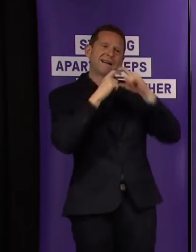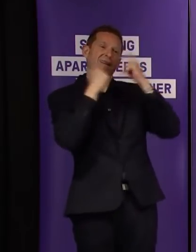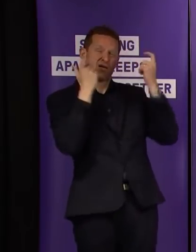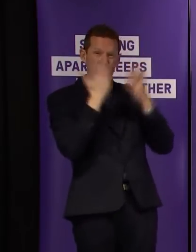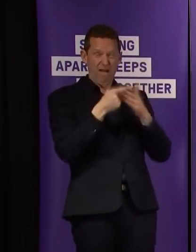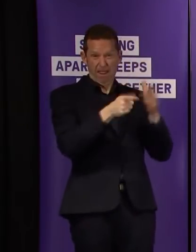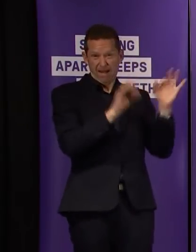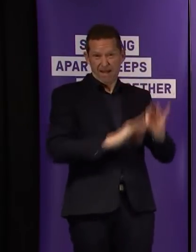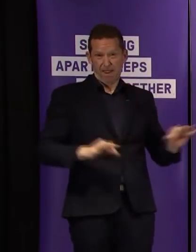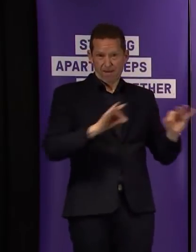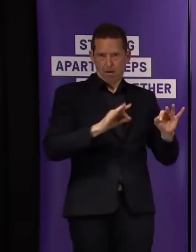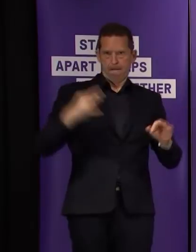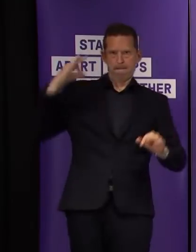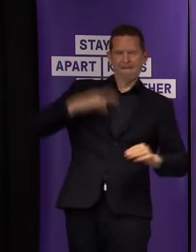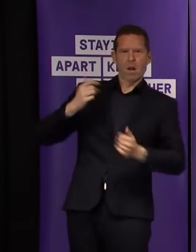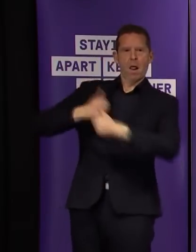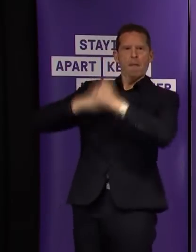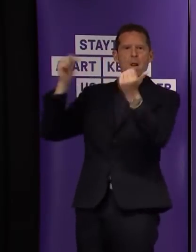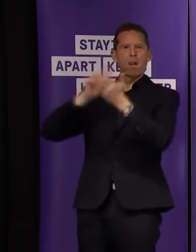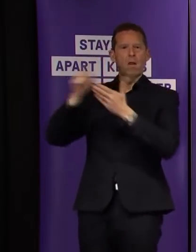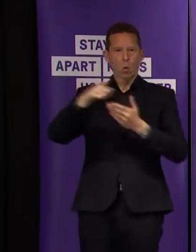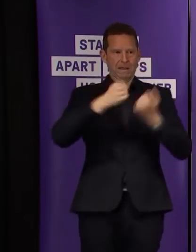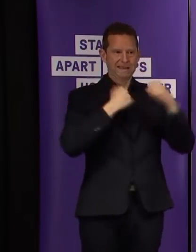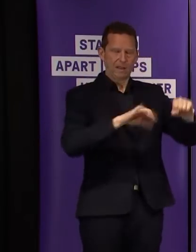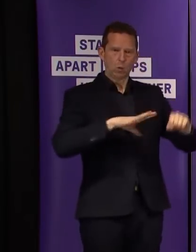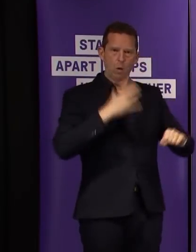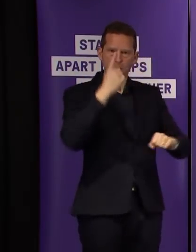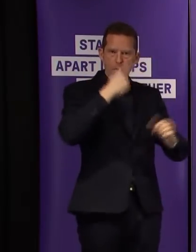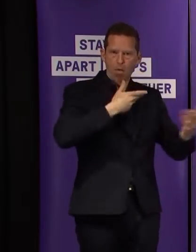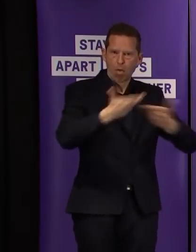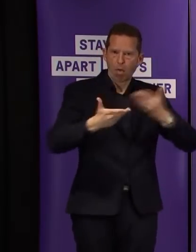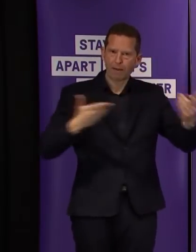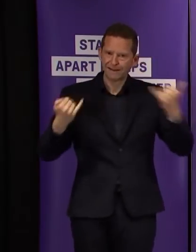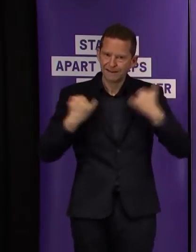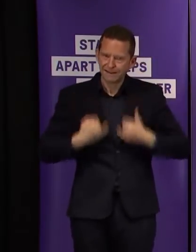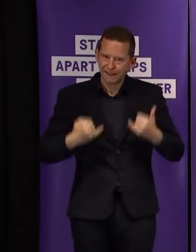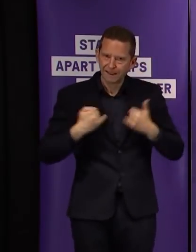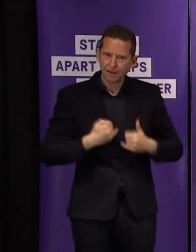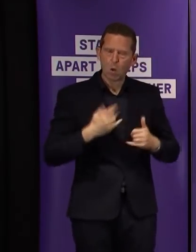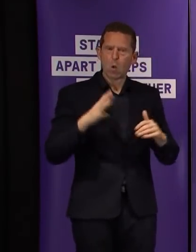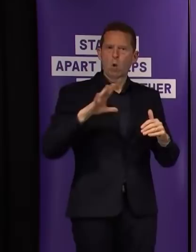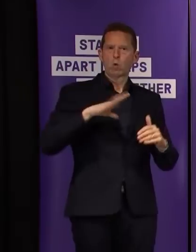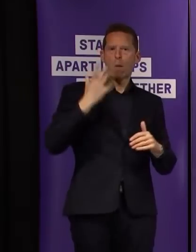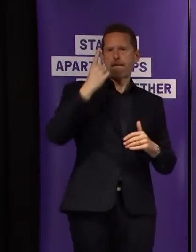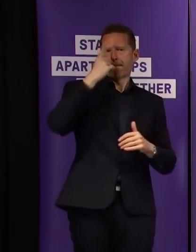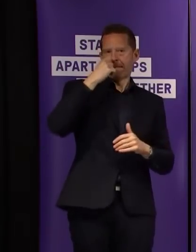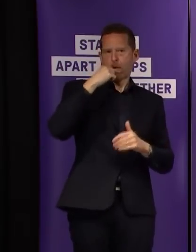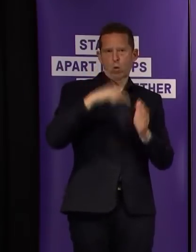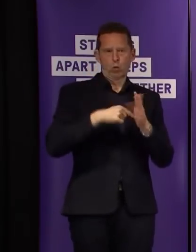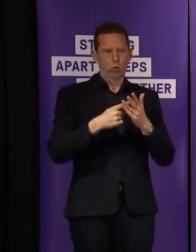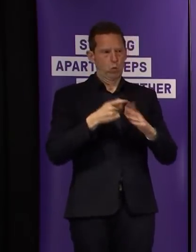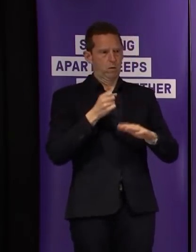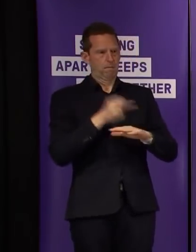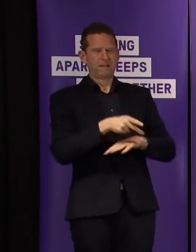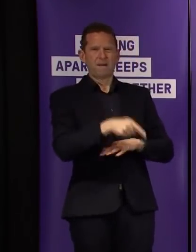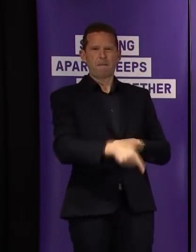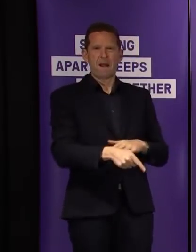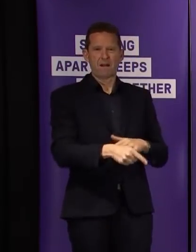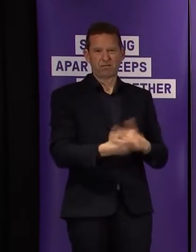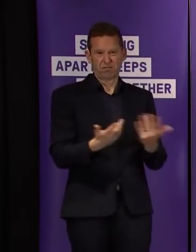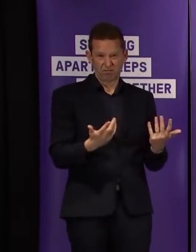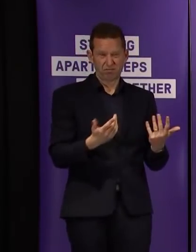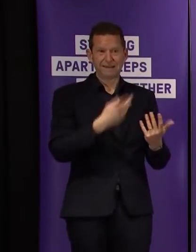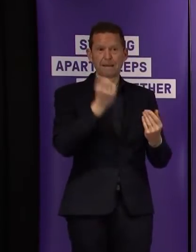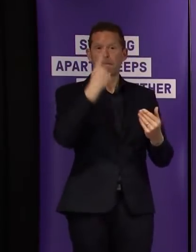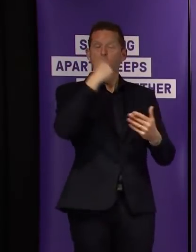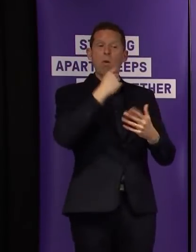to people becoming gravely ill or becoming ill and not being able to shake this, and that's presenting in lots of people these